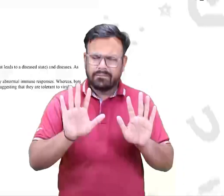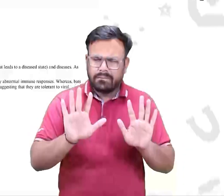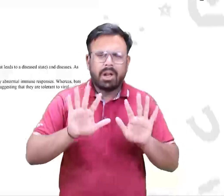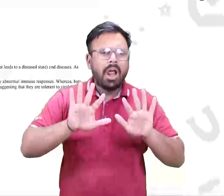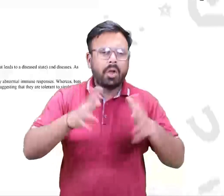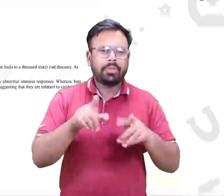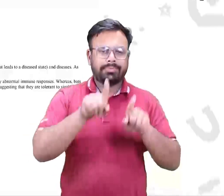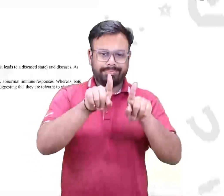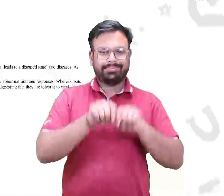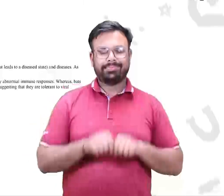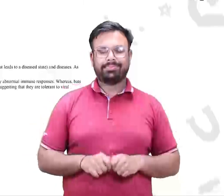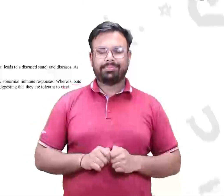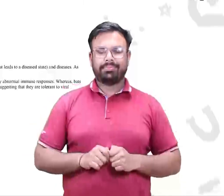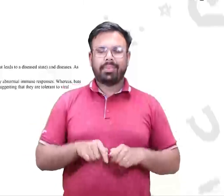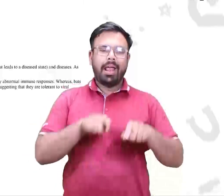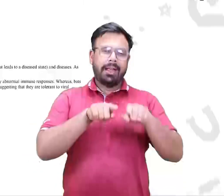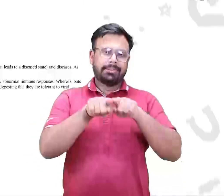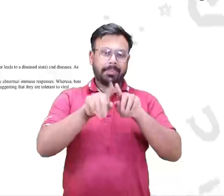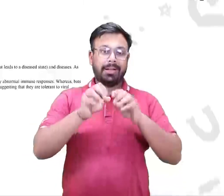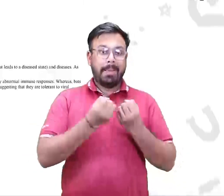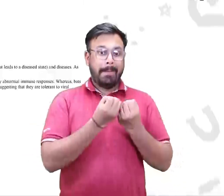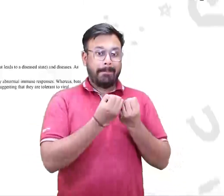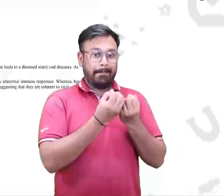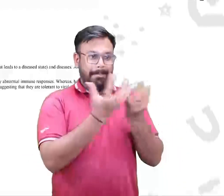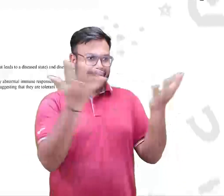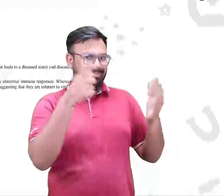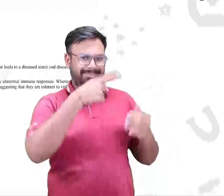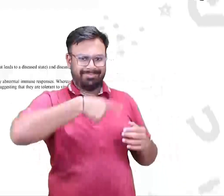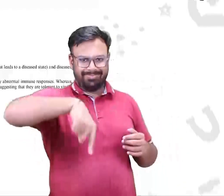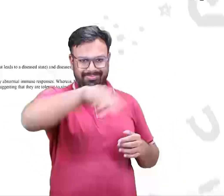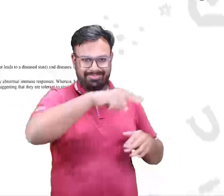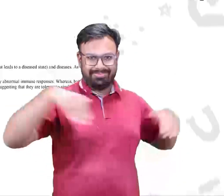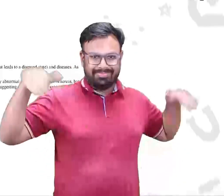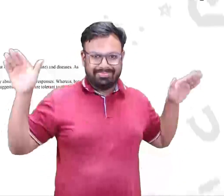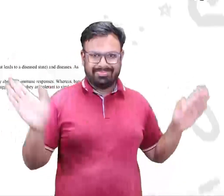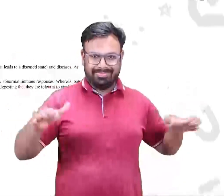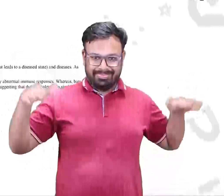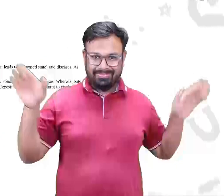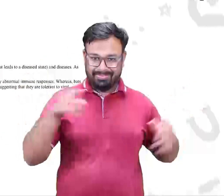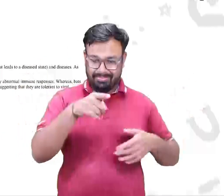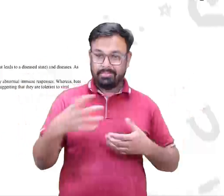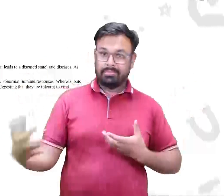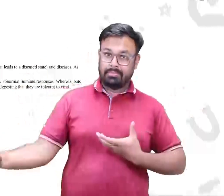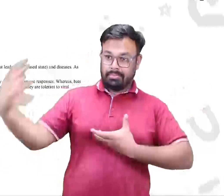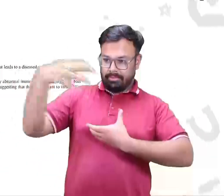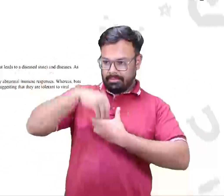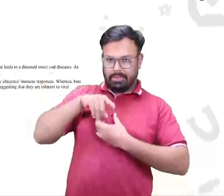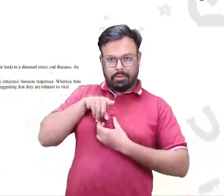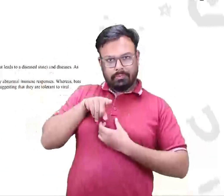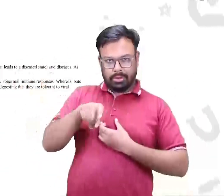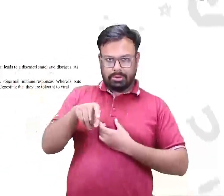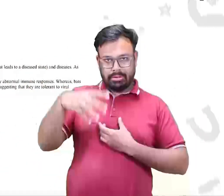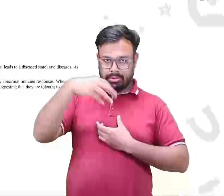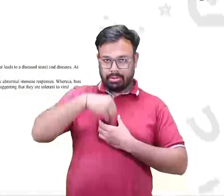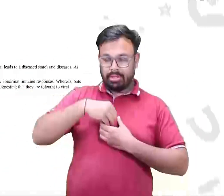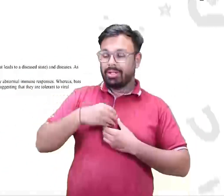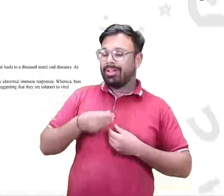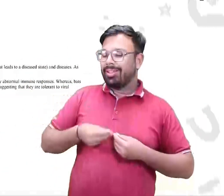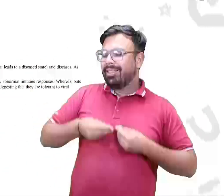As excessive response lead to cellular and tissue damage.